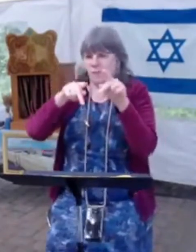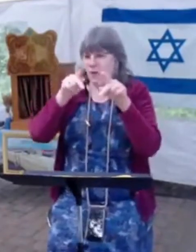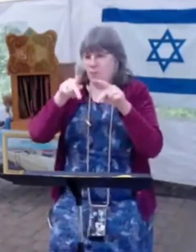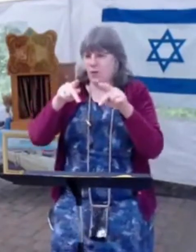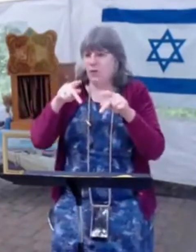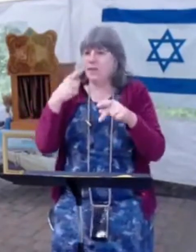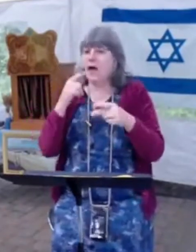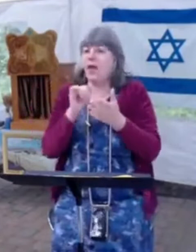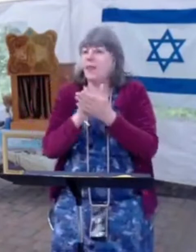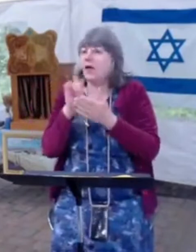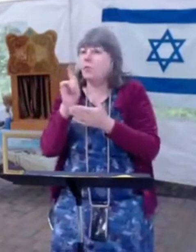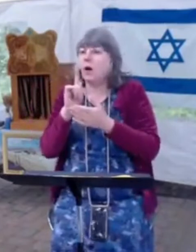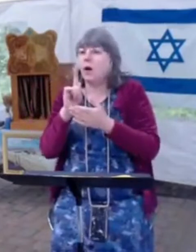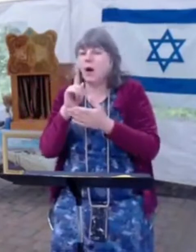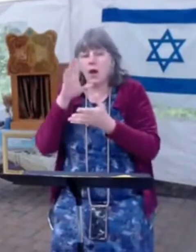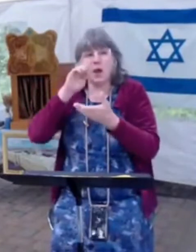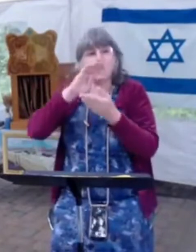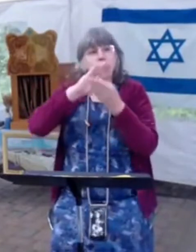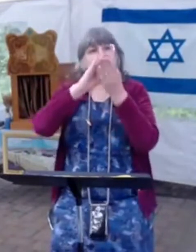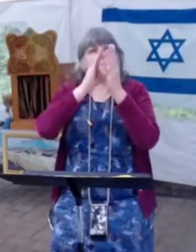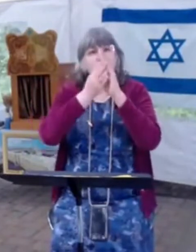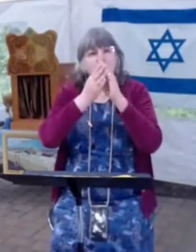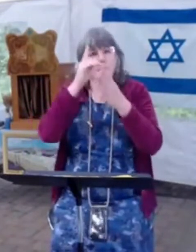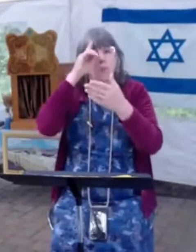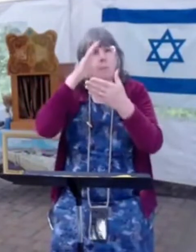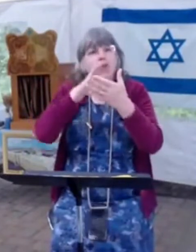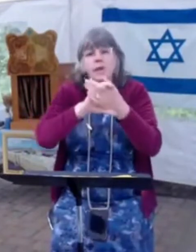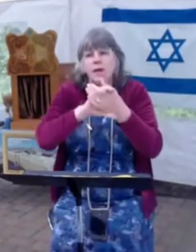actually became a believer.